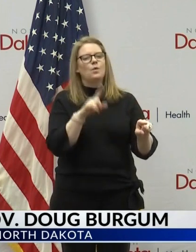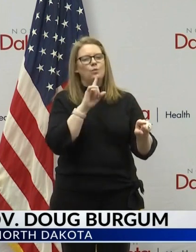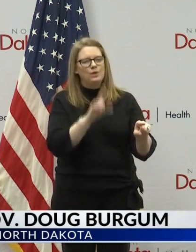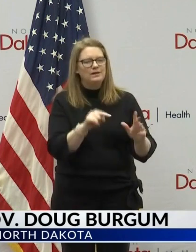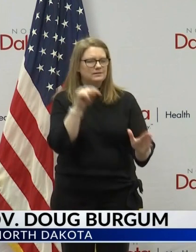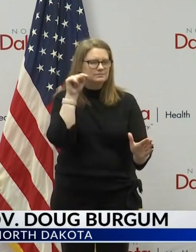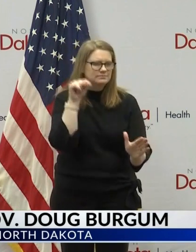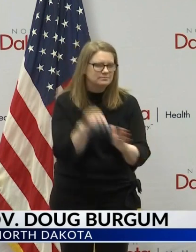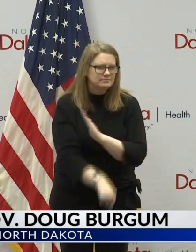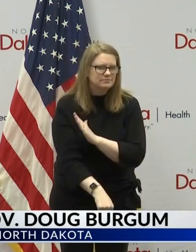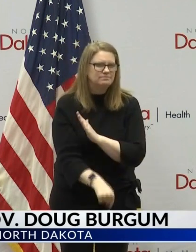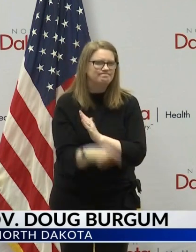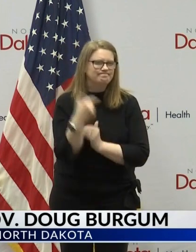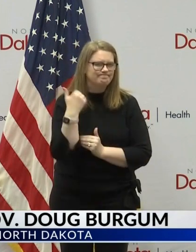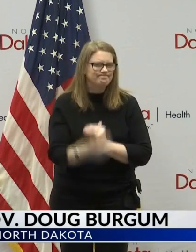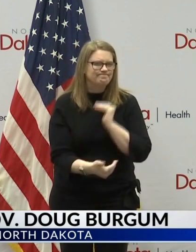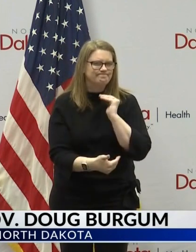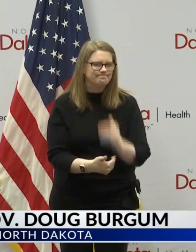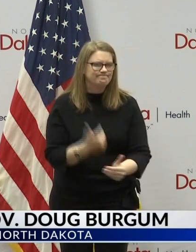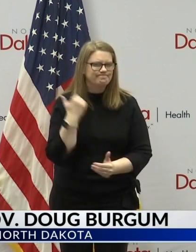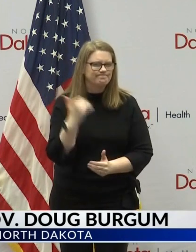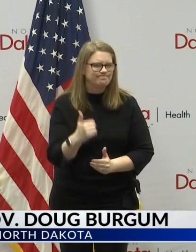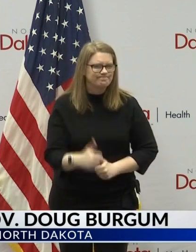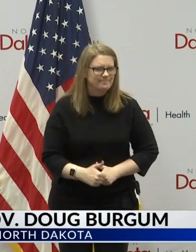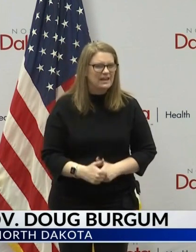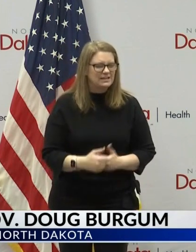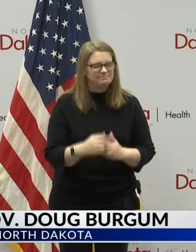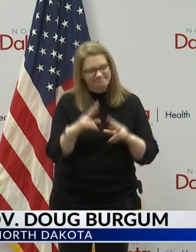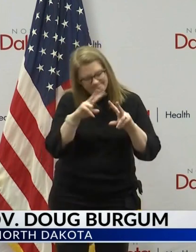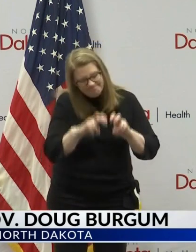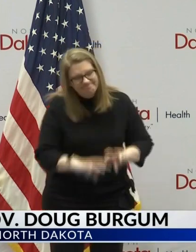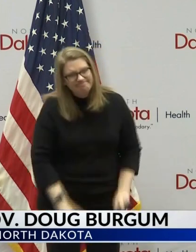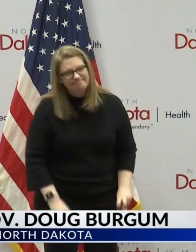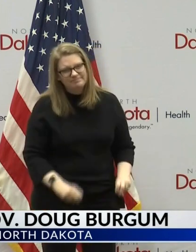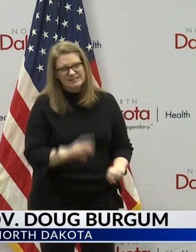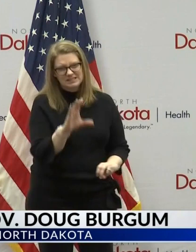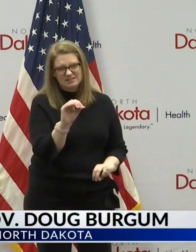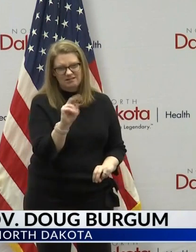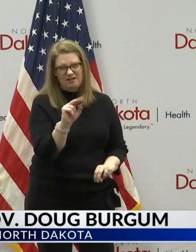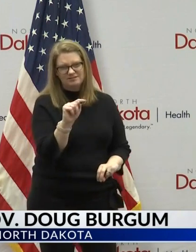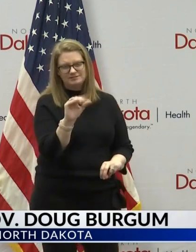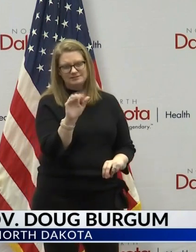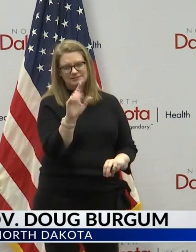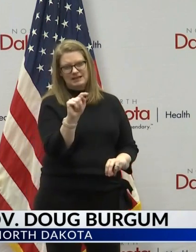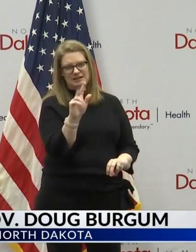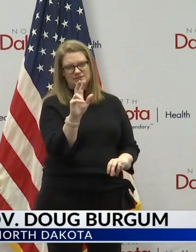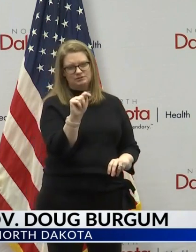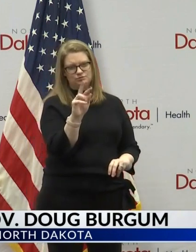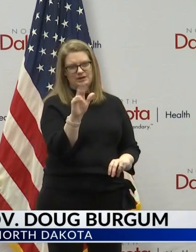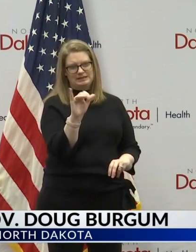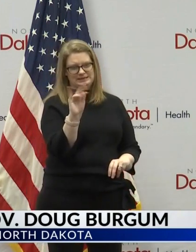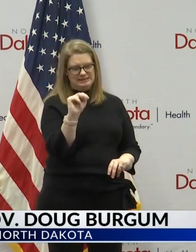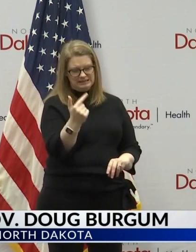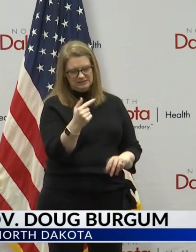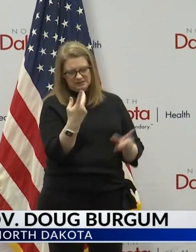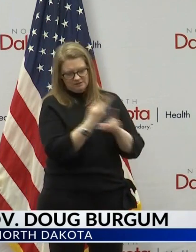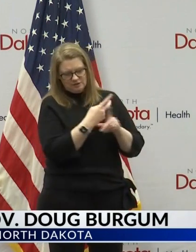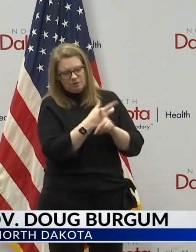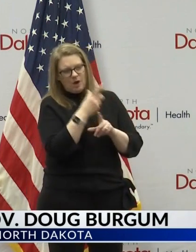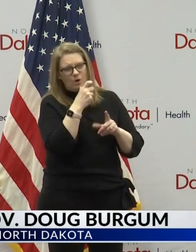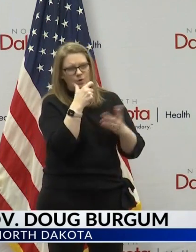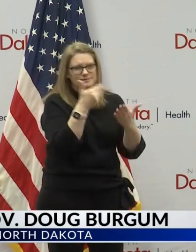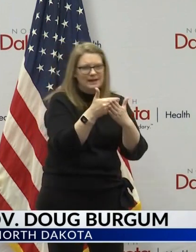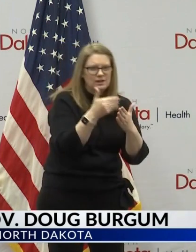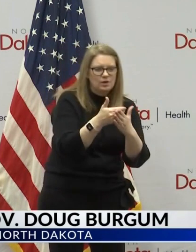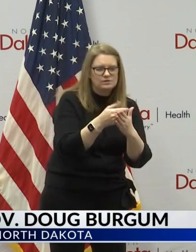thoughtful, systematic approaches to contact tracing to identify those who've had close contact to a positive, and then get